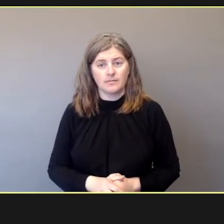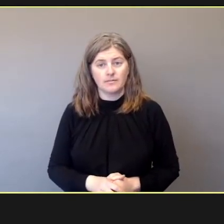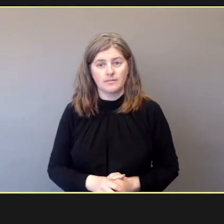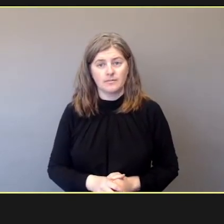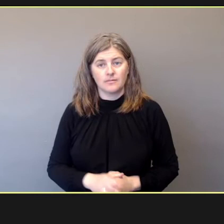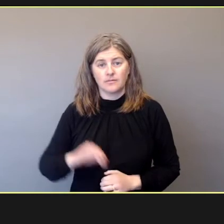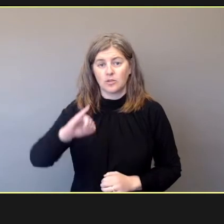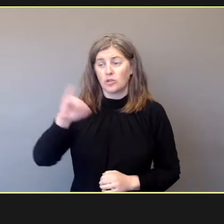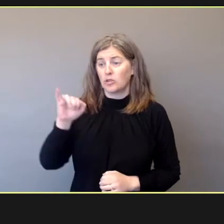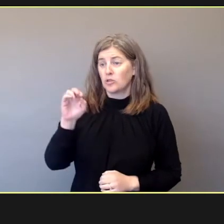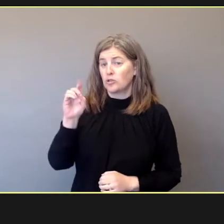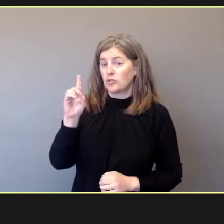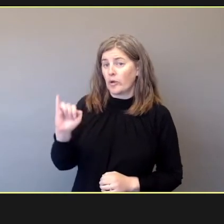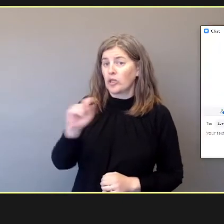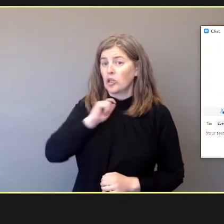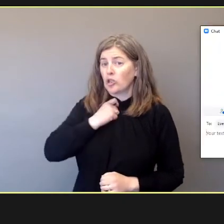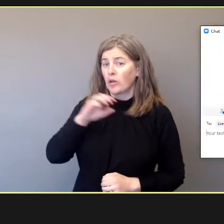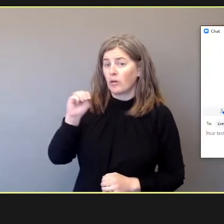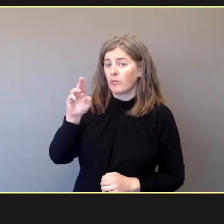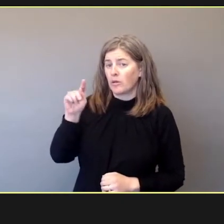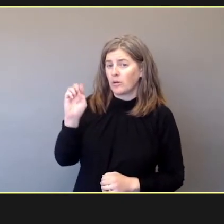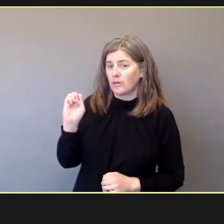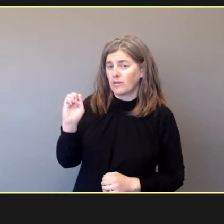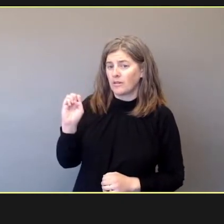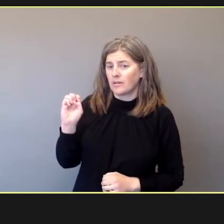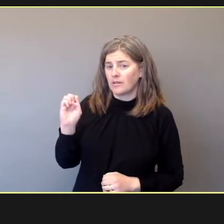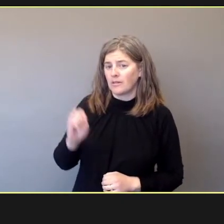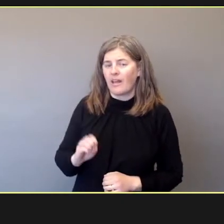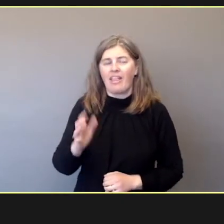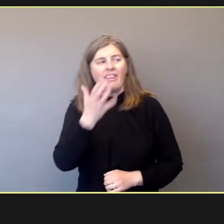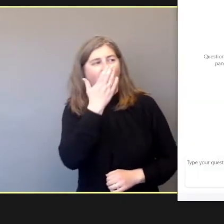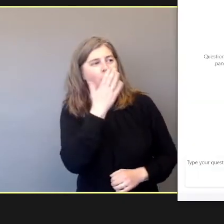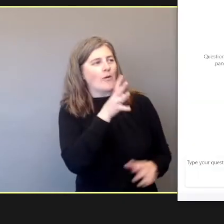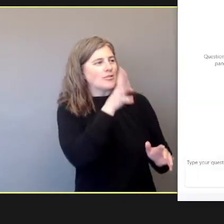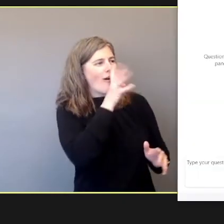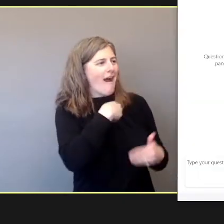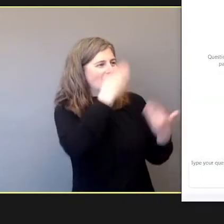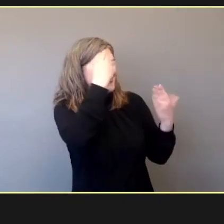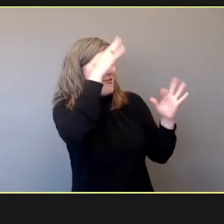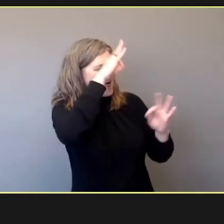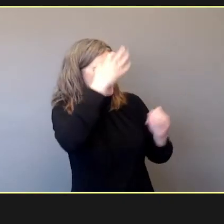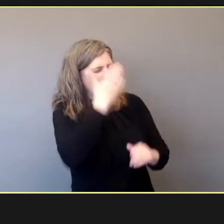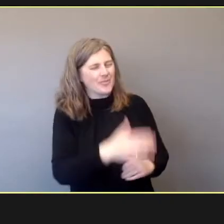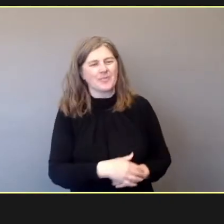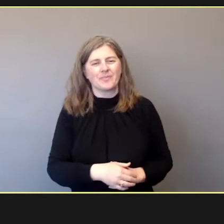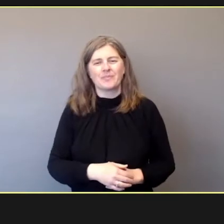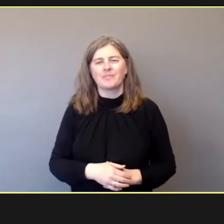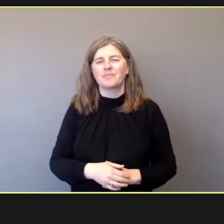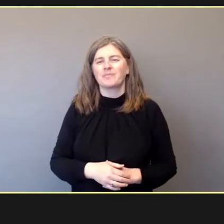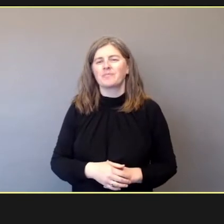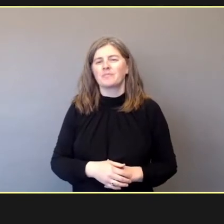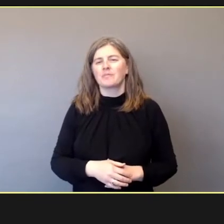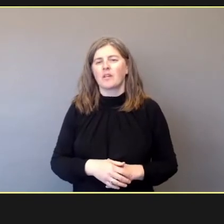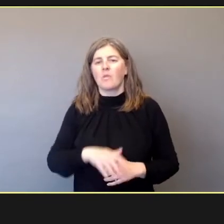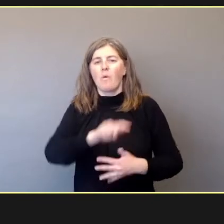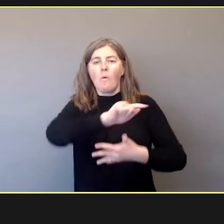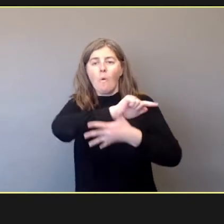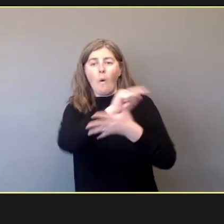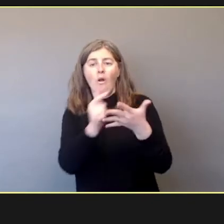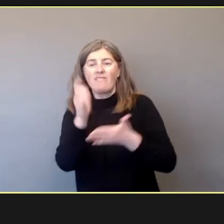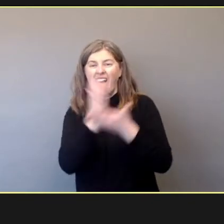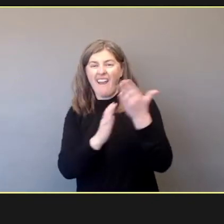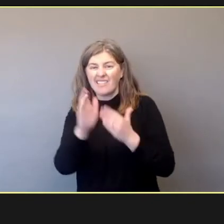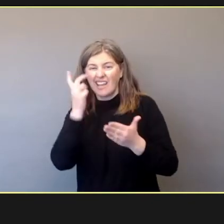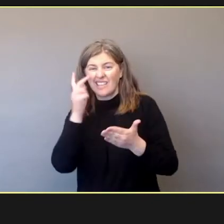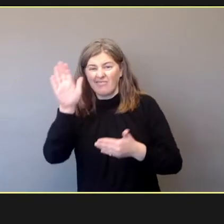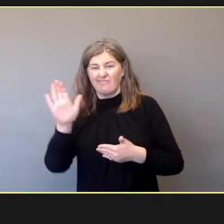Jody, you're on mute. Thank you. I was talking and didn't know. We'll go in the order of the hands that I